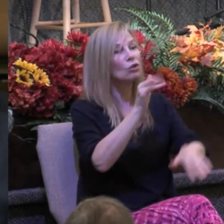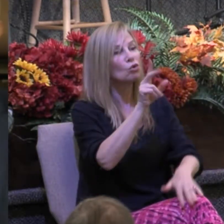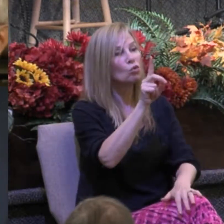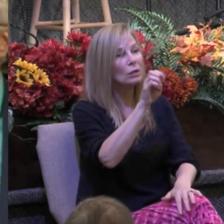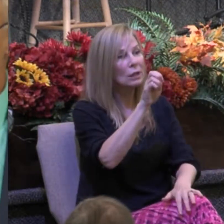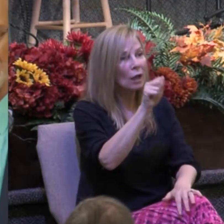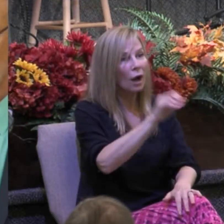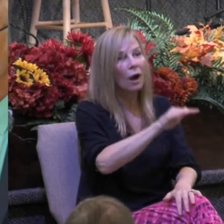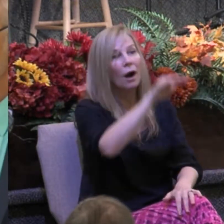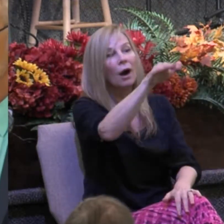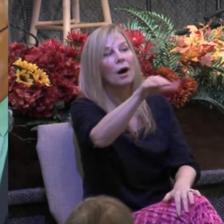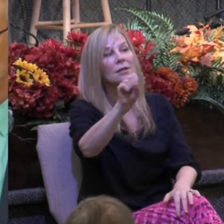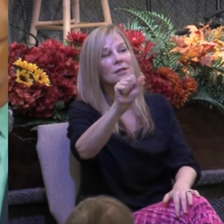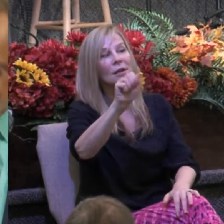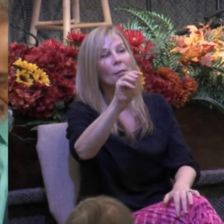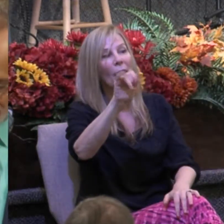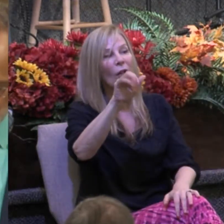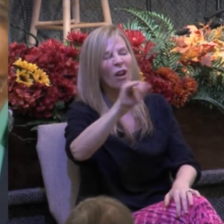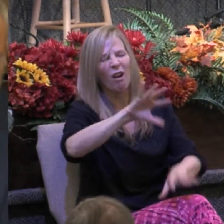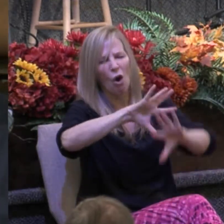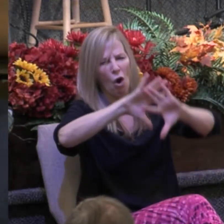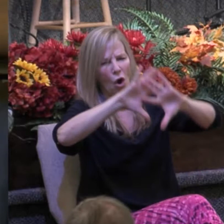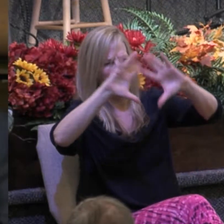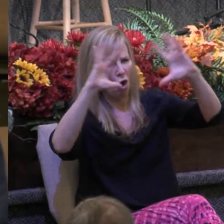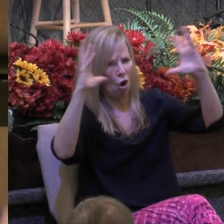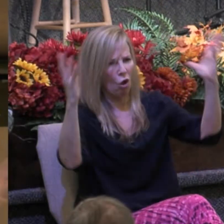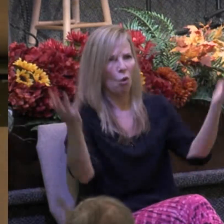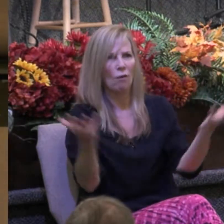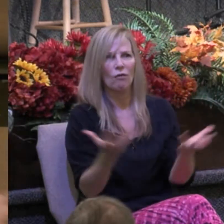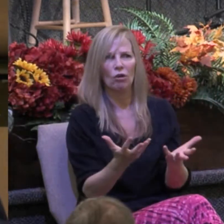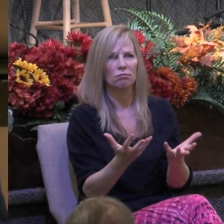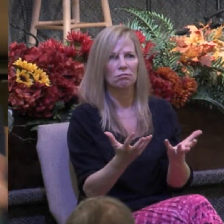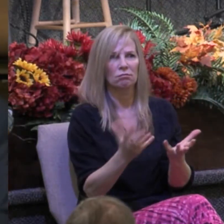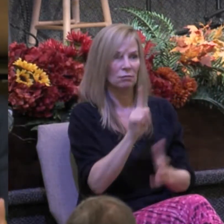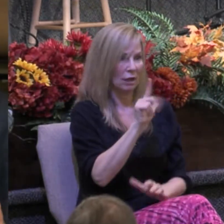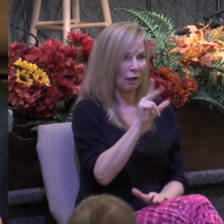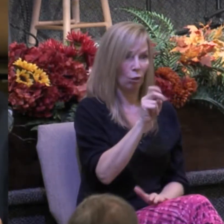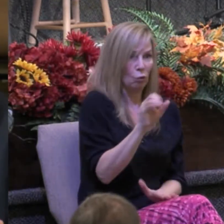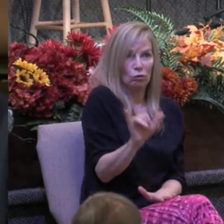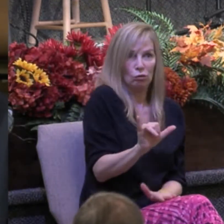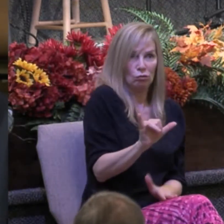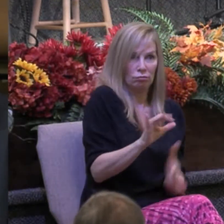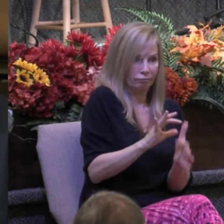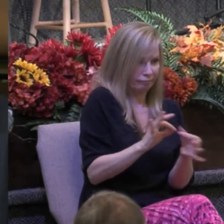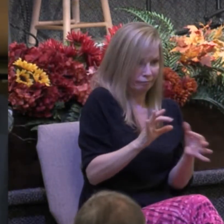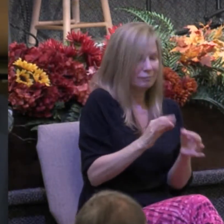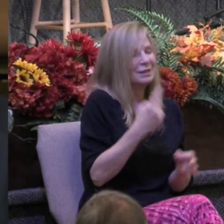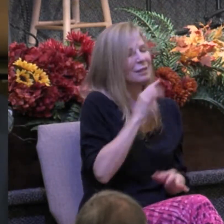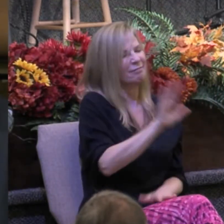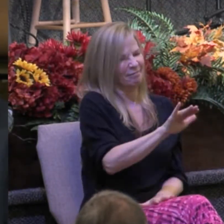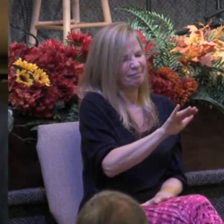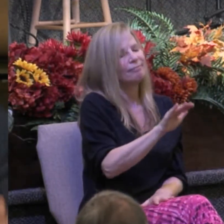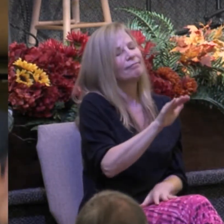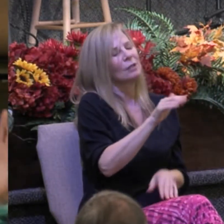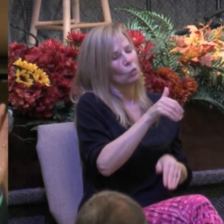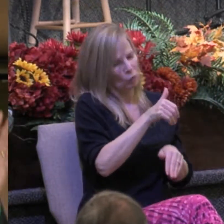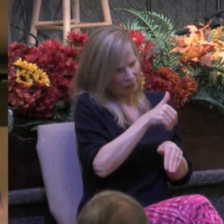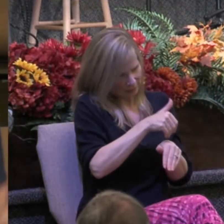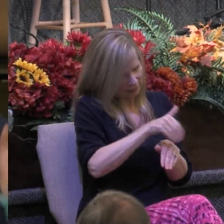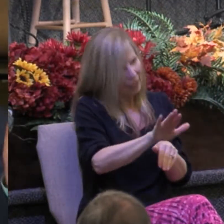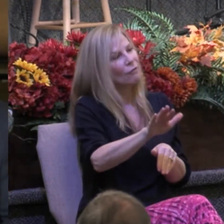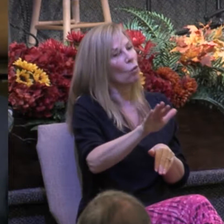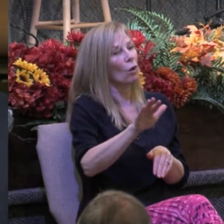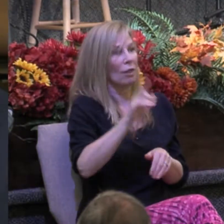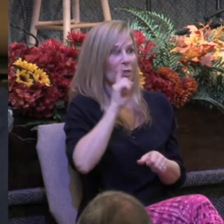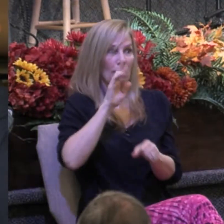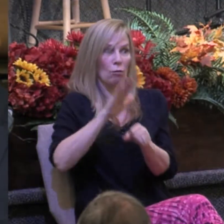the same thing in Luke chapter 24, verse 49. It's all about power. And behold, I'm sending forth, Jesus said, the promise